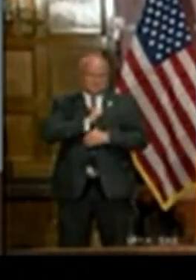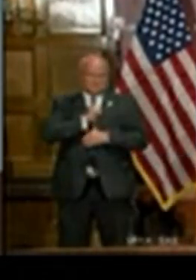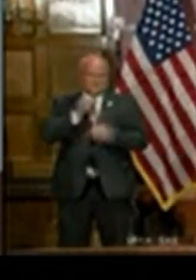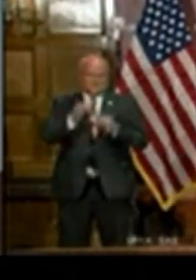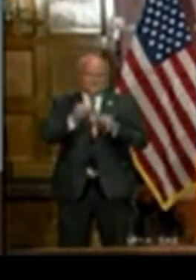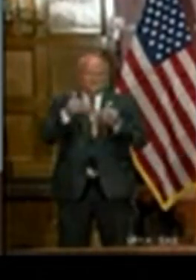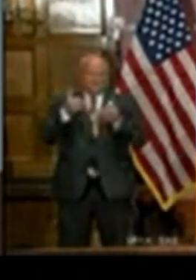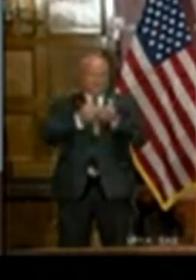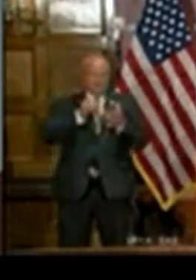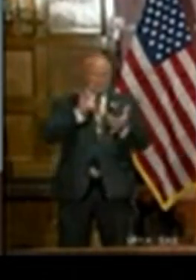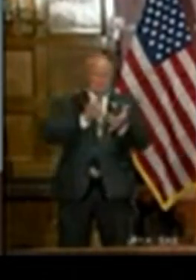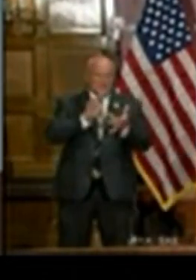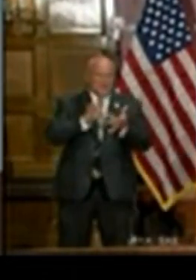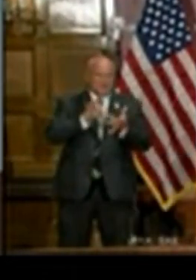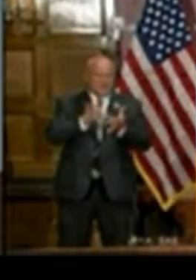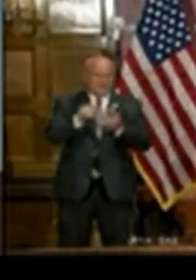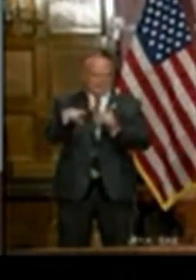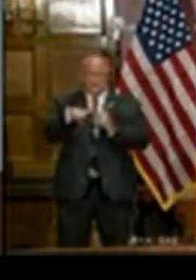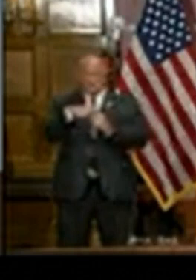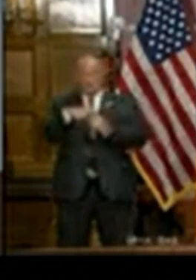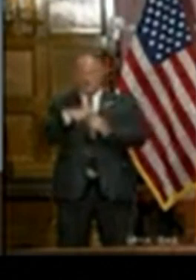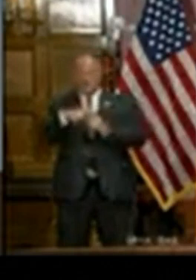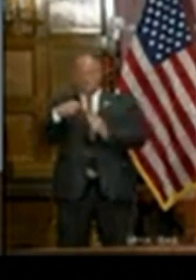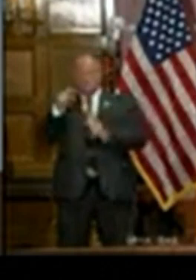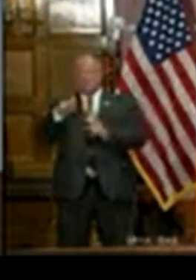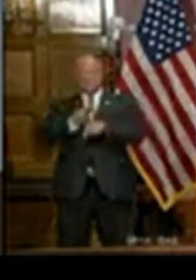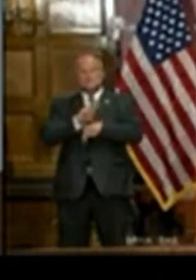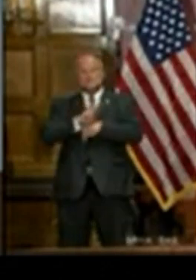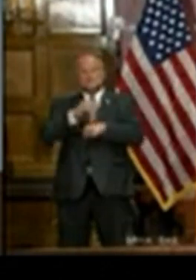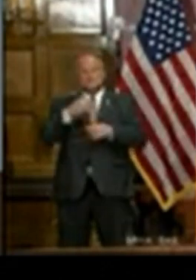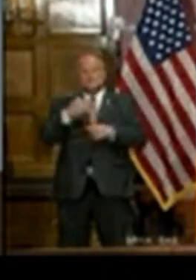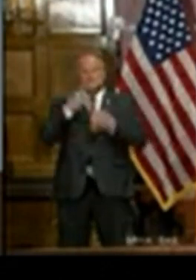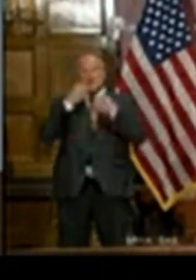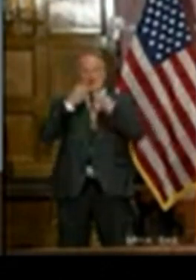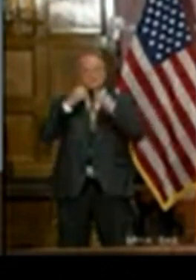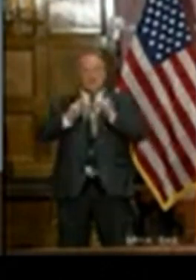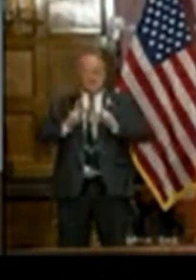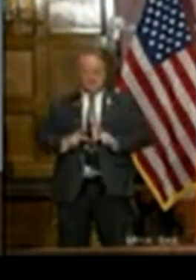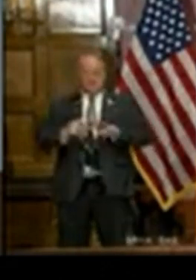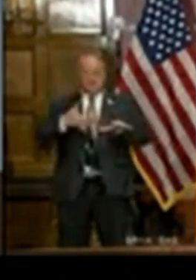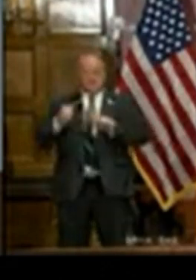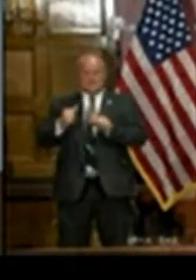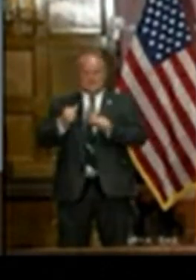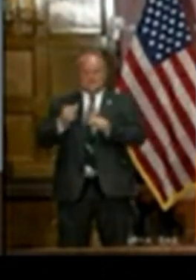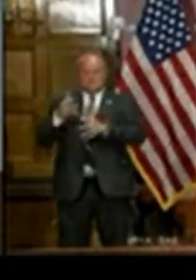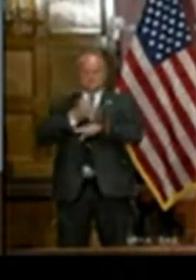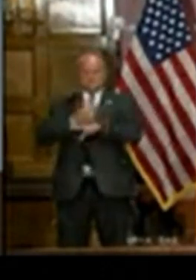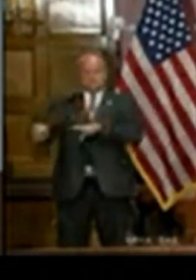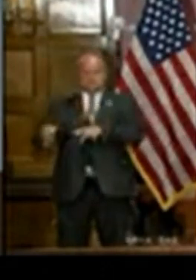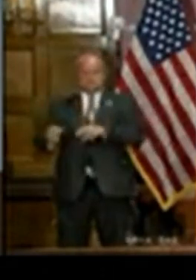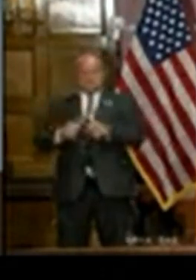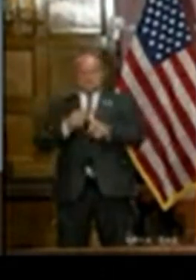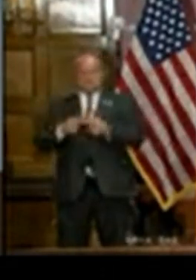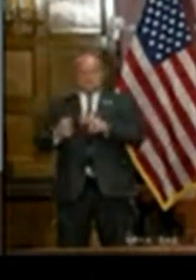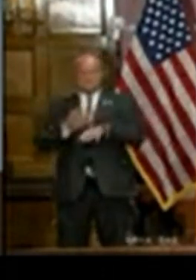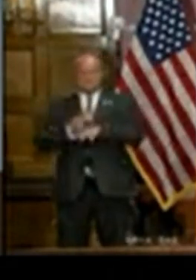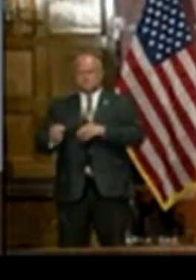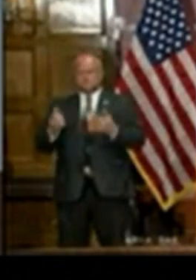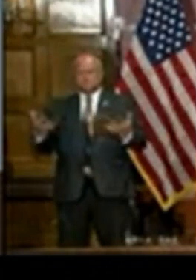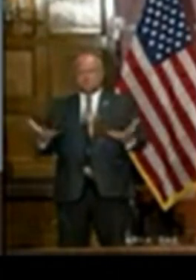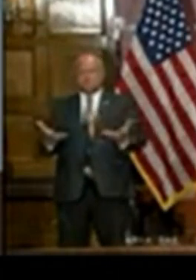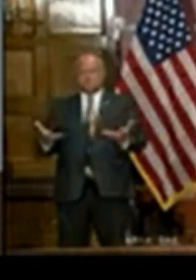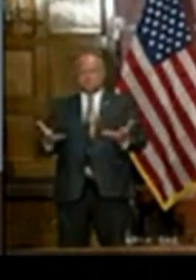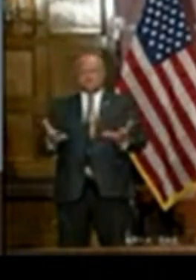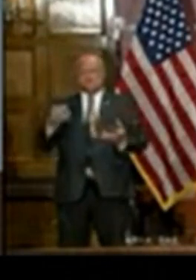we're a close contact or if we're a positive, are we going to have to use all of our personal leave? And then what happens when we run out of personal